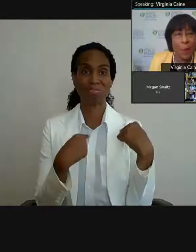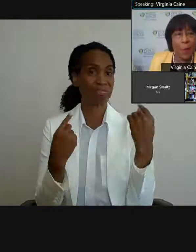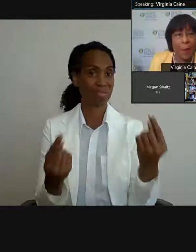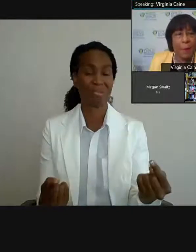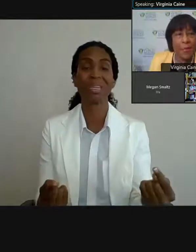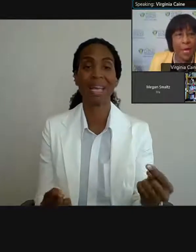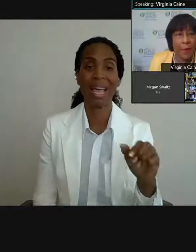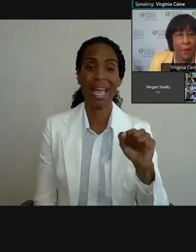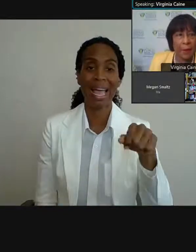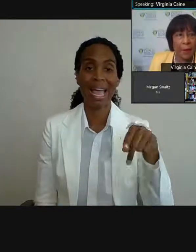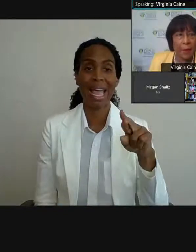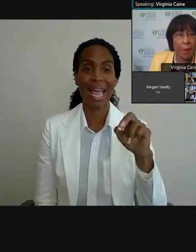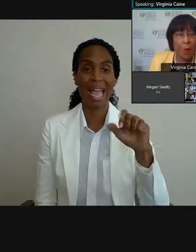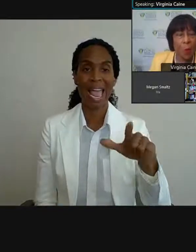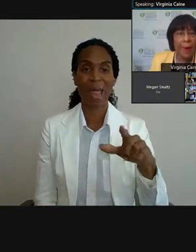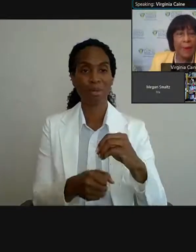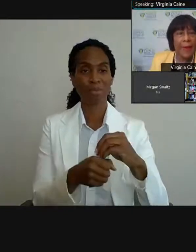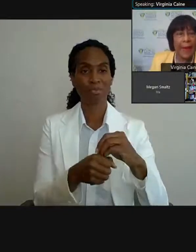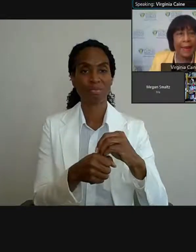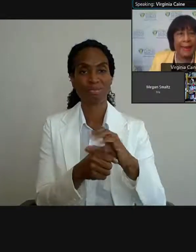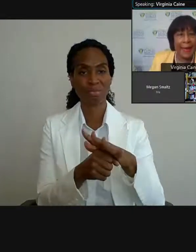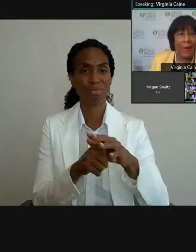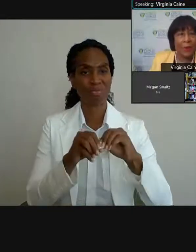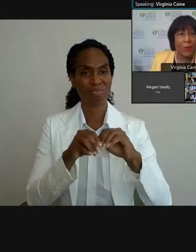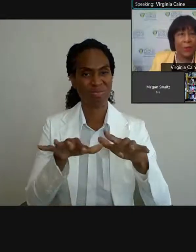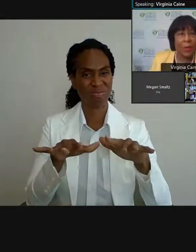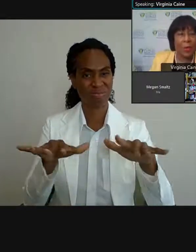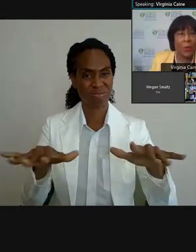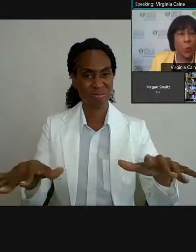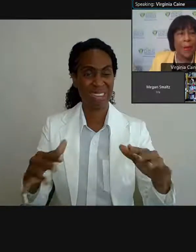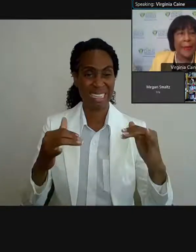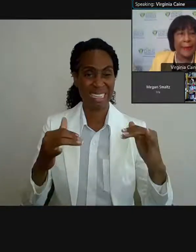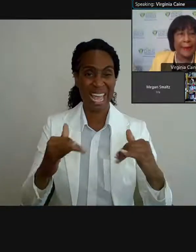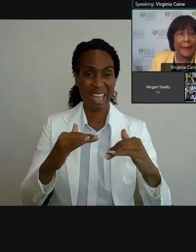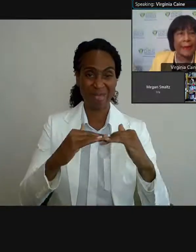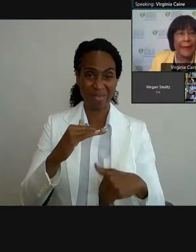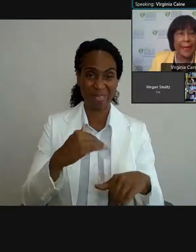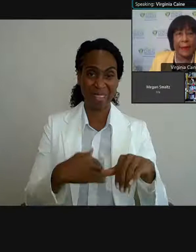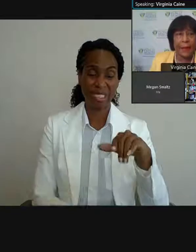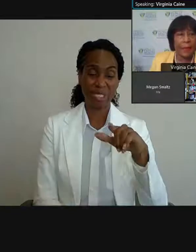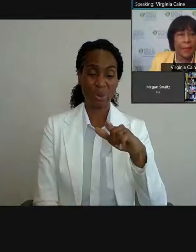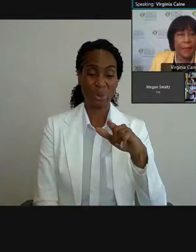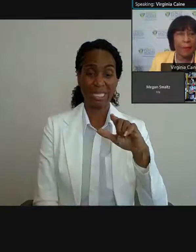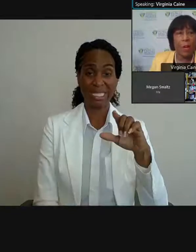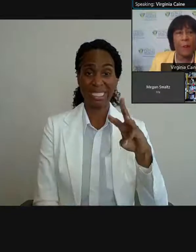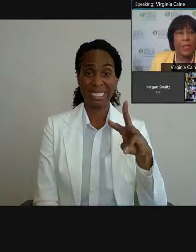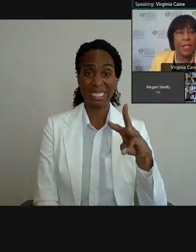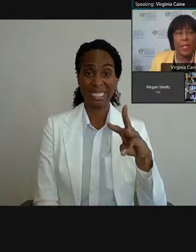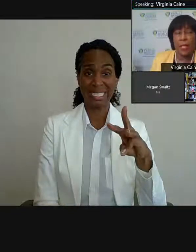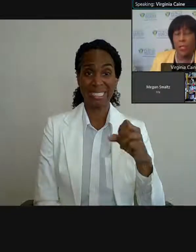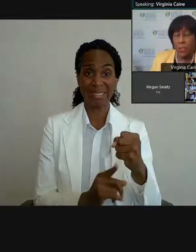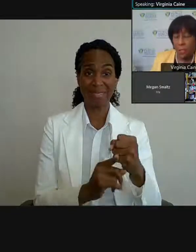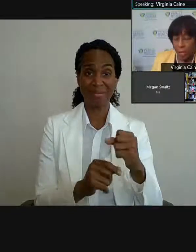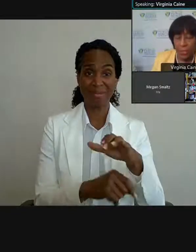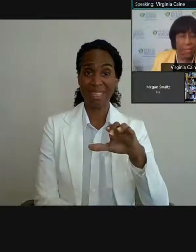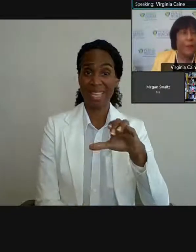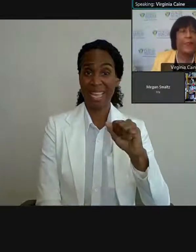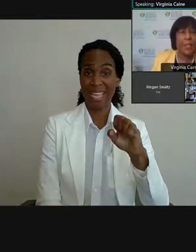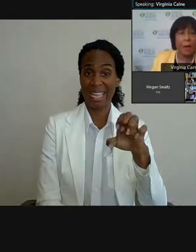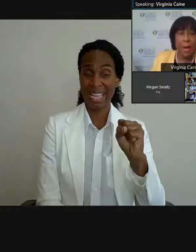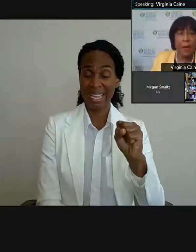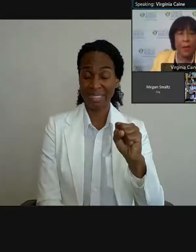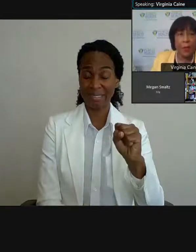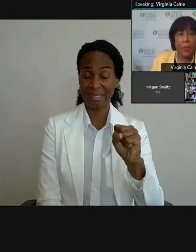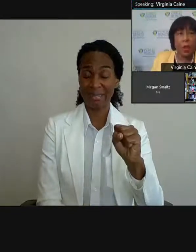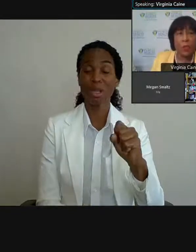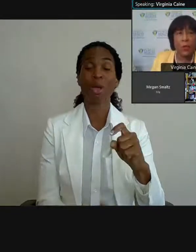our April epidemic, where we are now down to as low as 26 cases, representing a